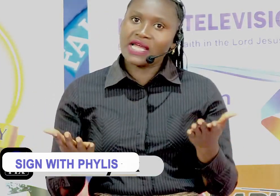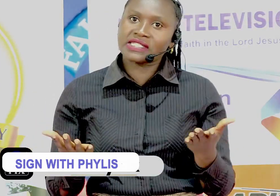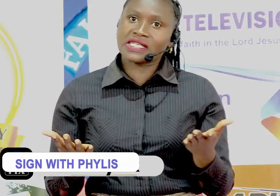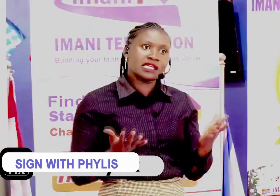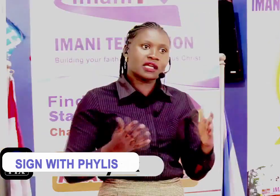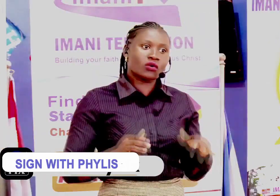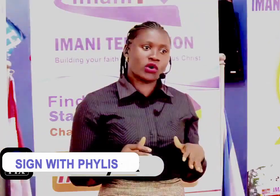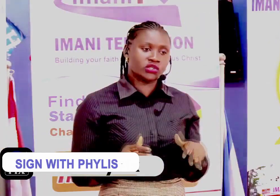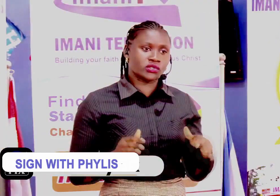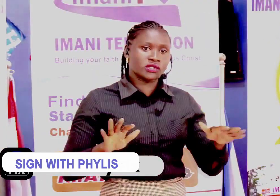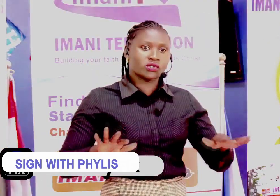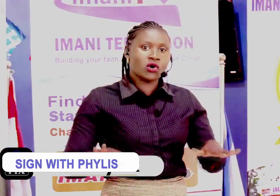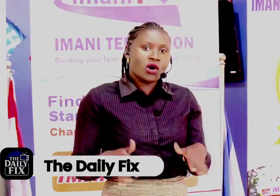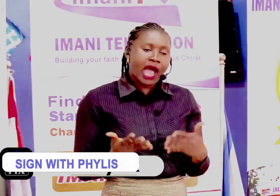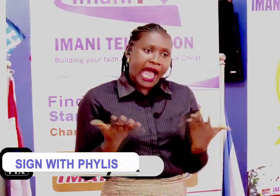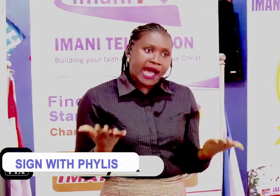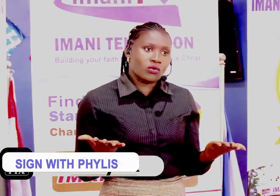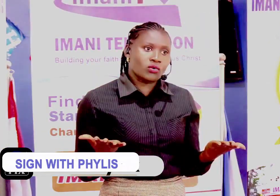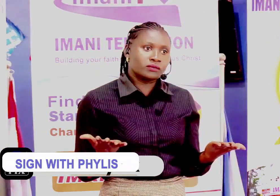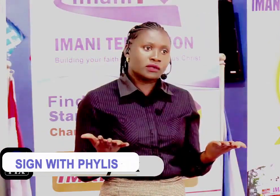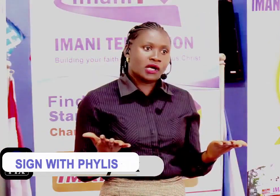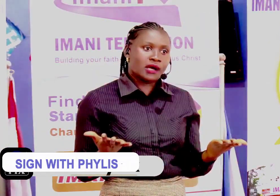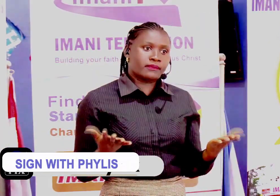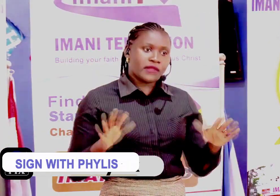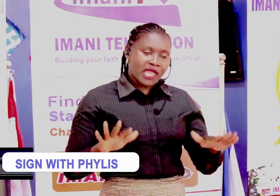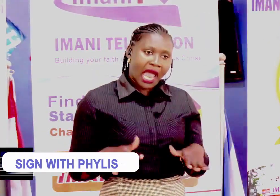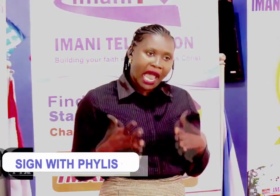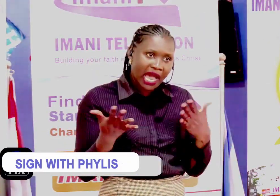asking question. So how? How?